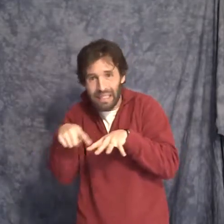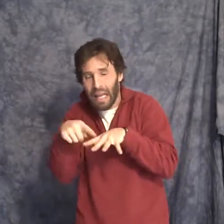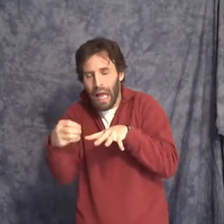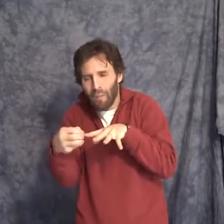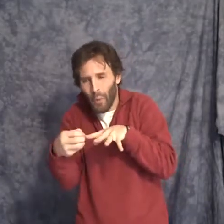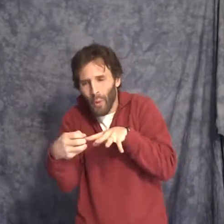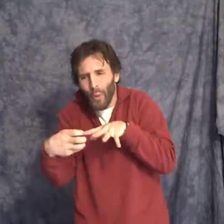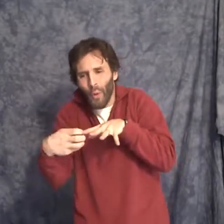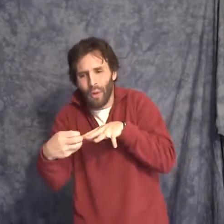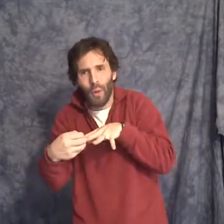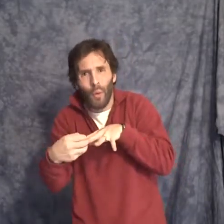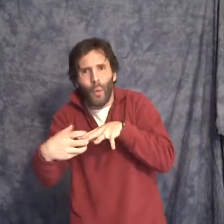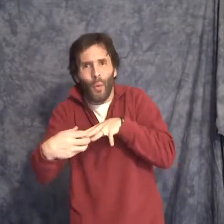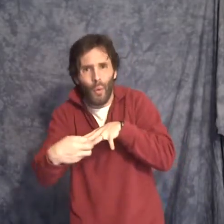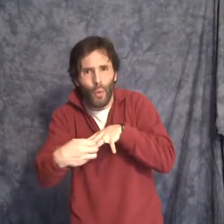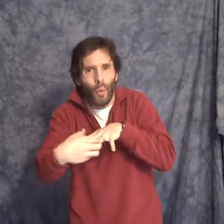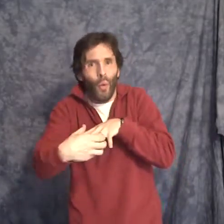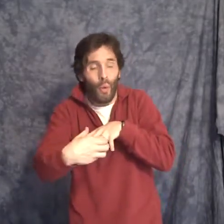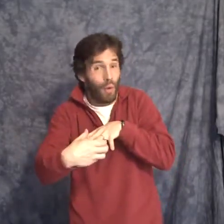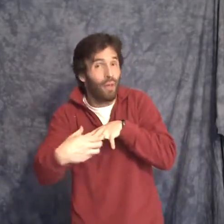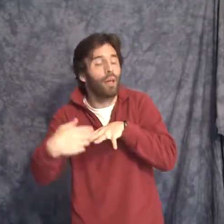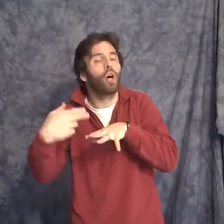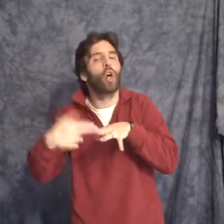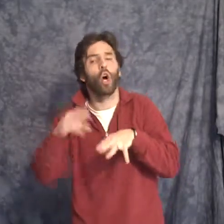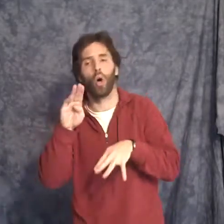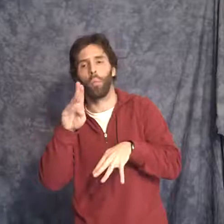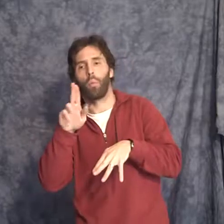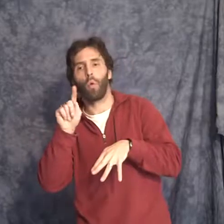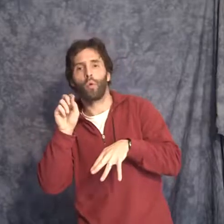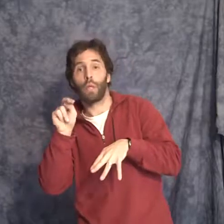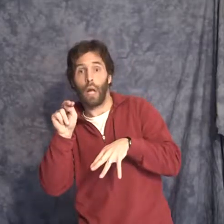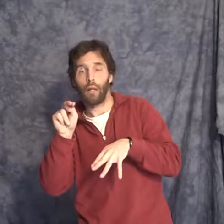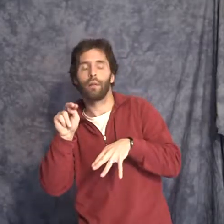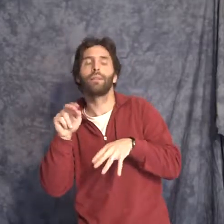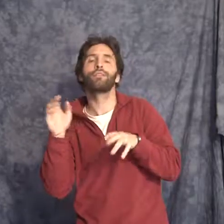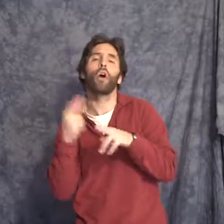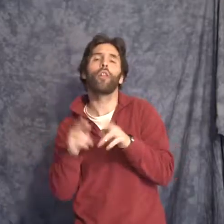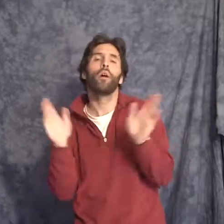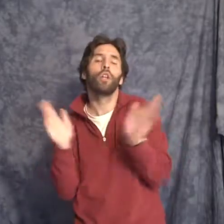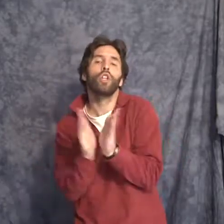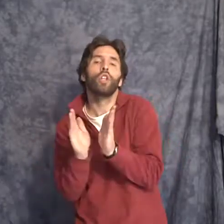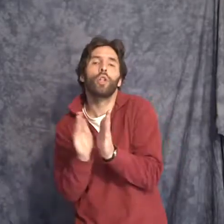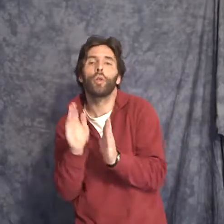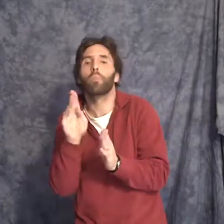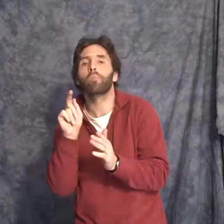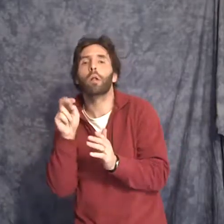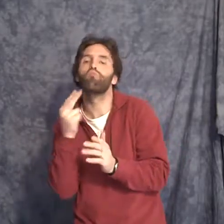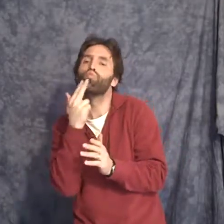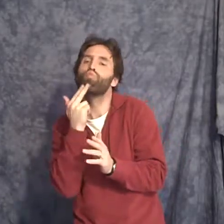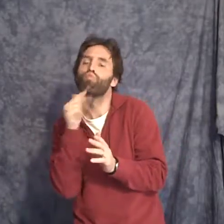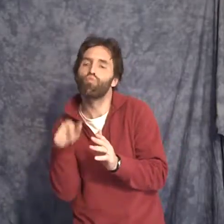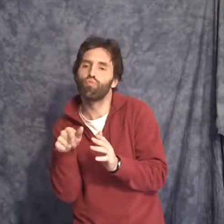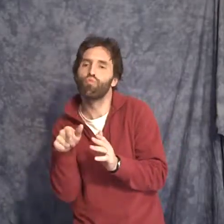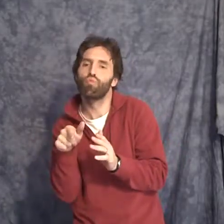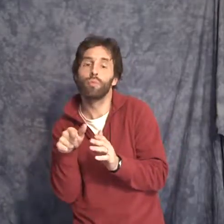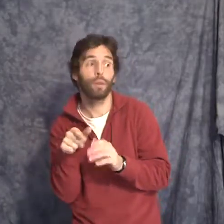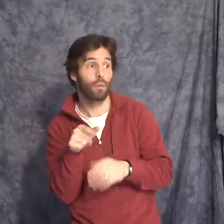little swelling called a bouton, known as the little button. Womogo,